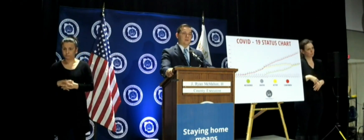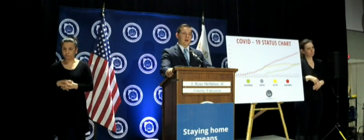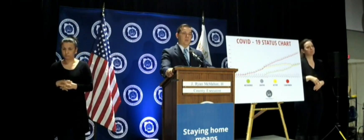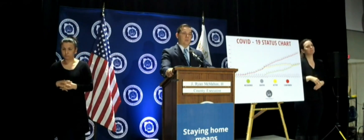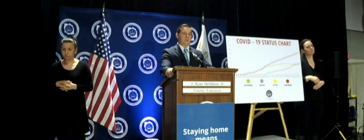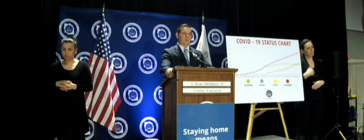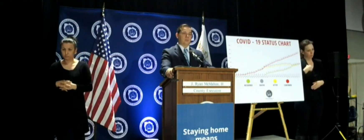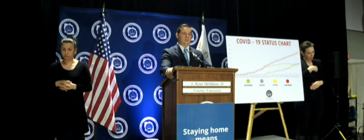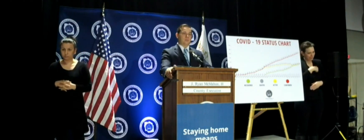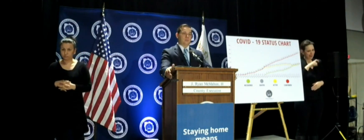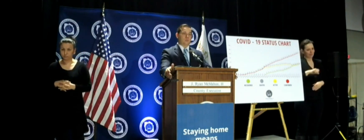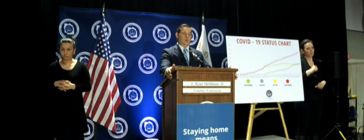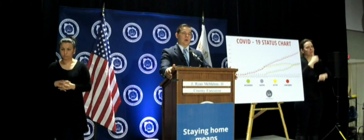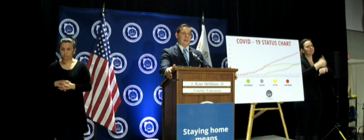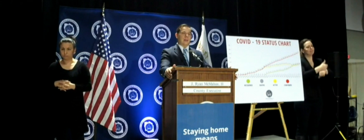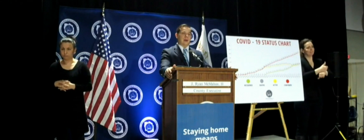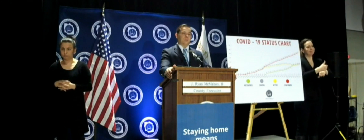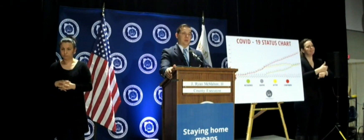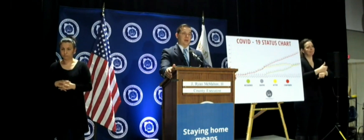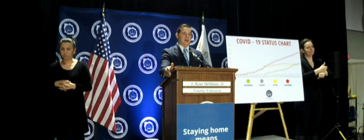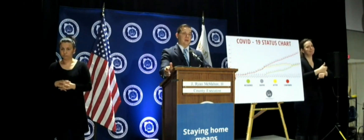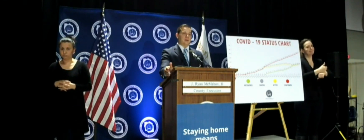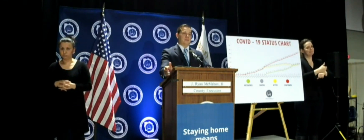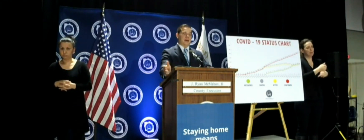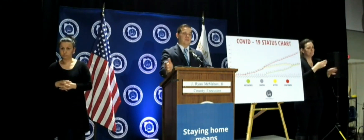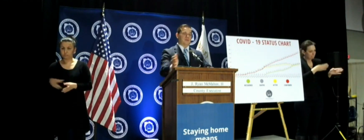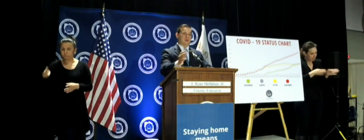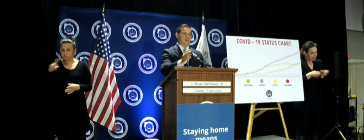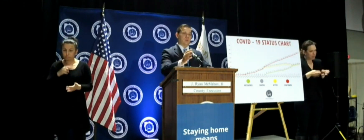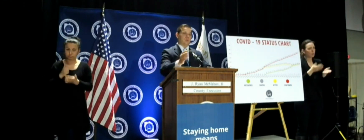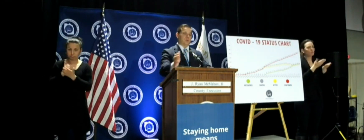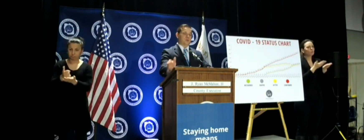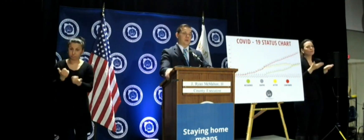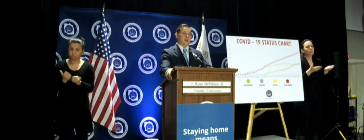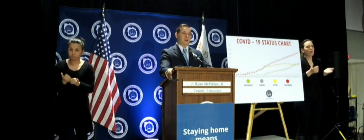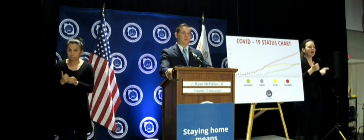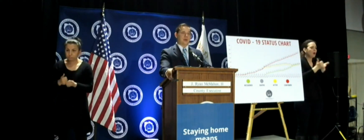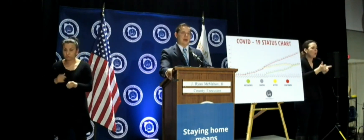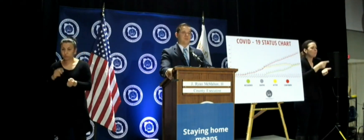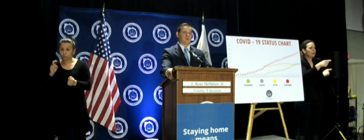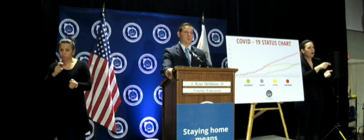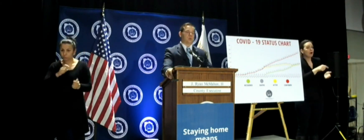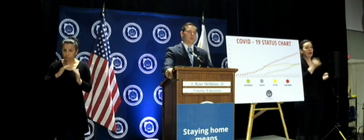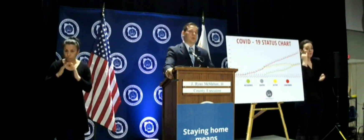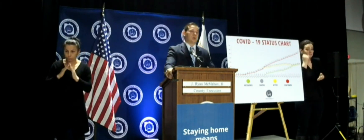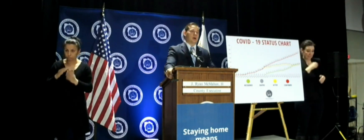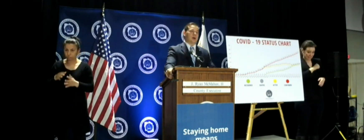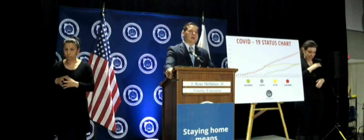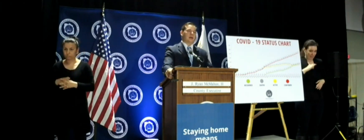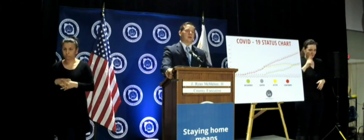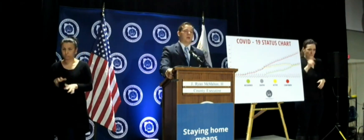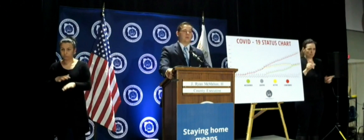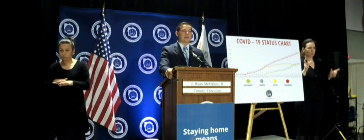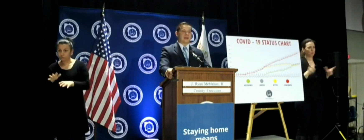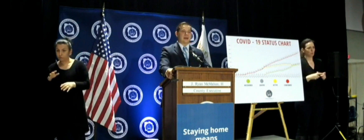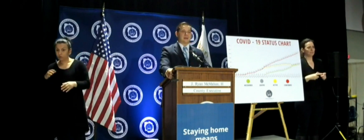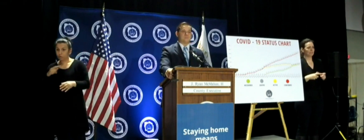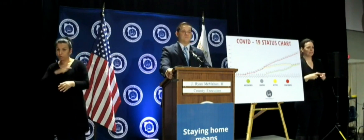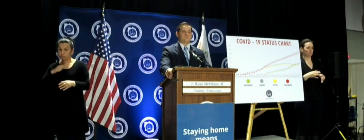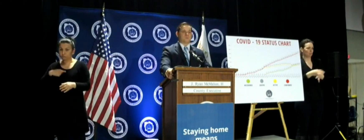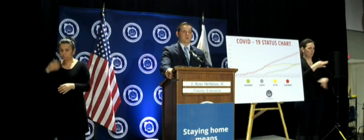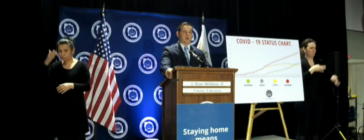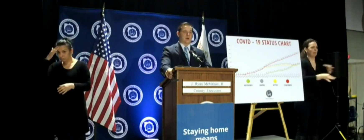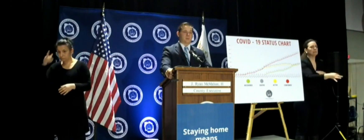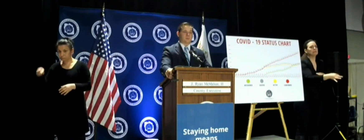willing to help work on that plan and backfill with personnel if we have to, any way we